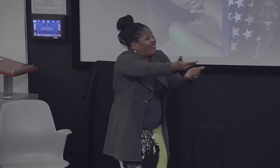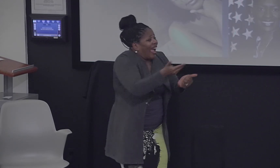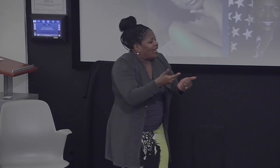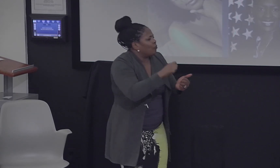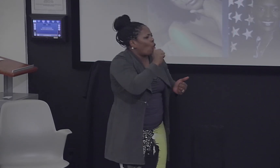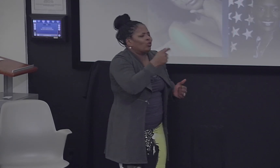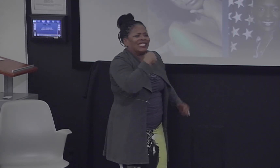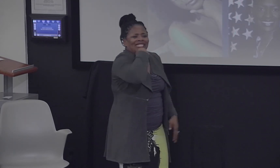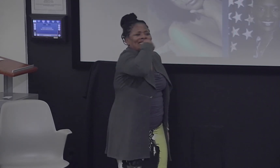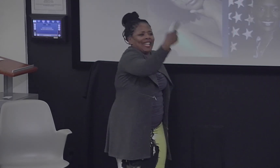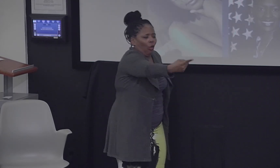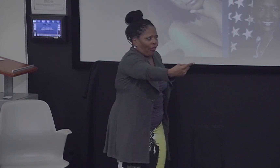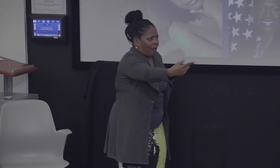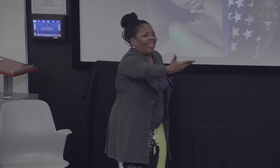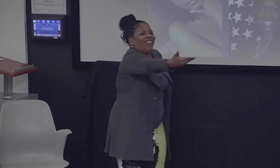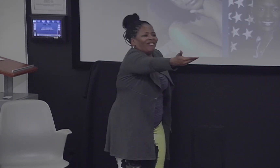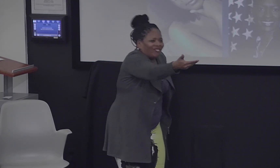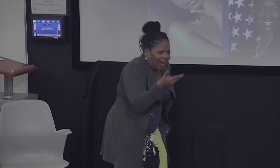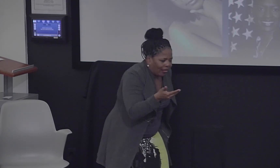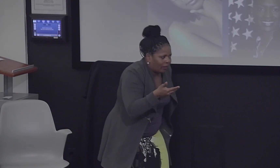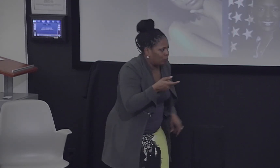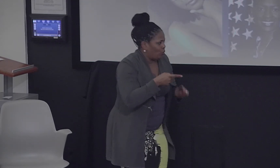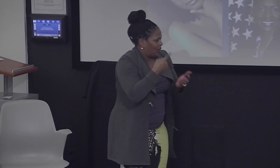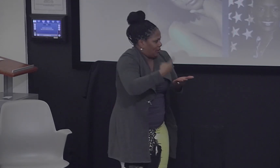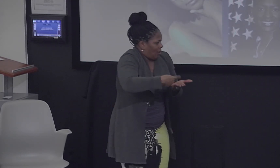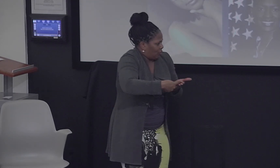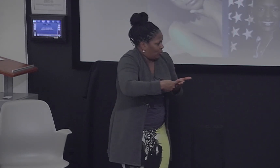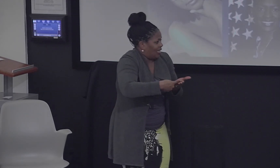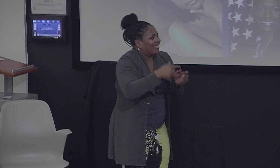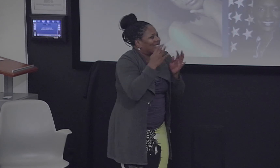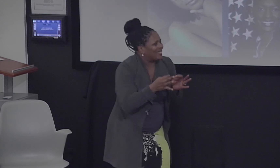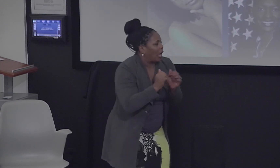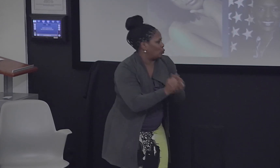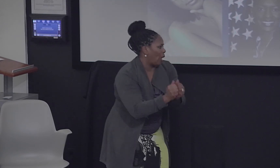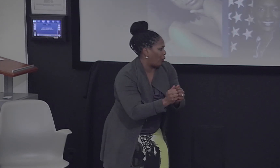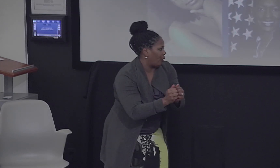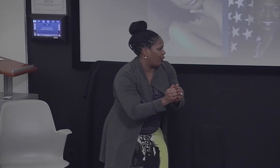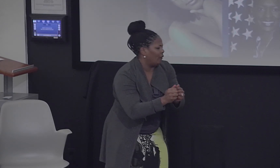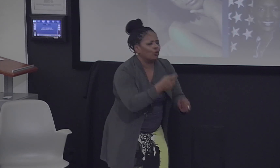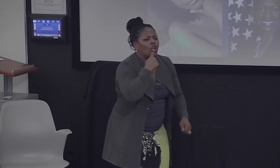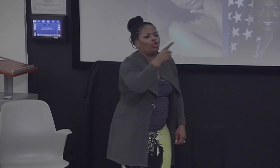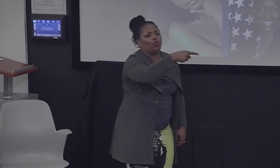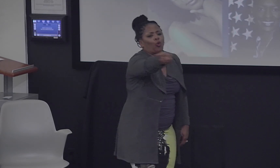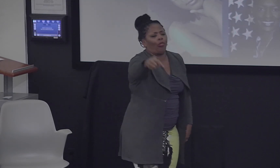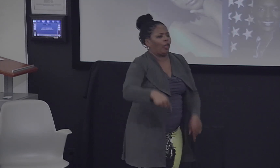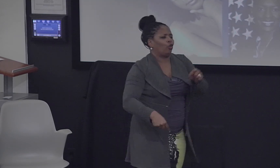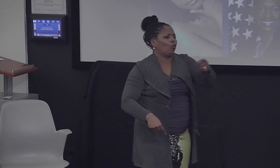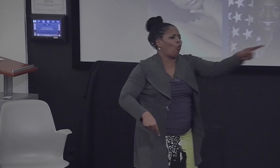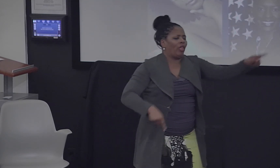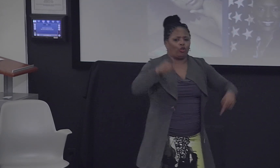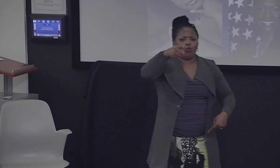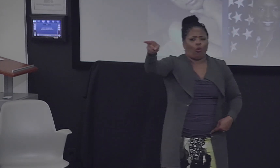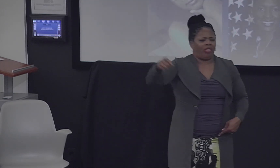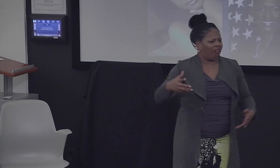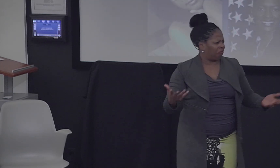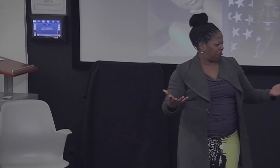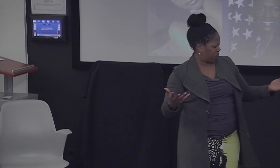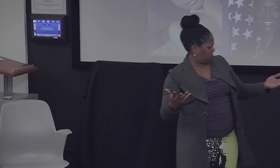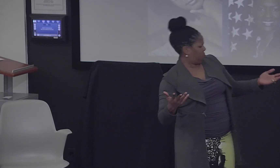this, inviting in others, and don't tell people what it is that they need to do, but have these conversations together. Not as if you